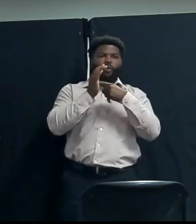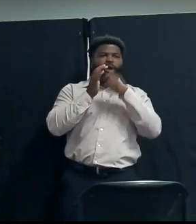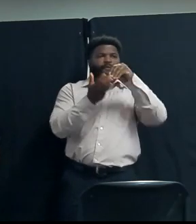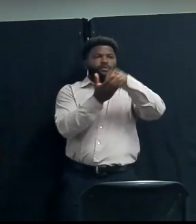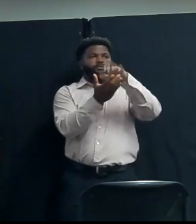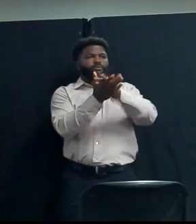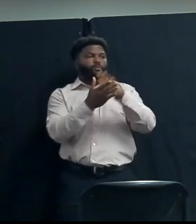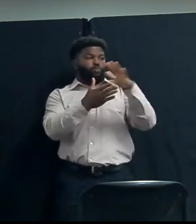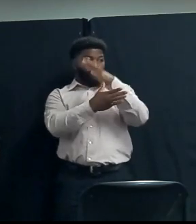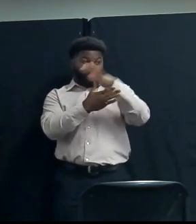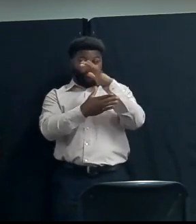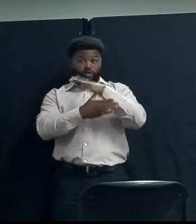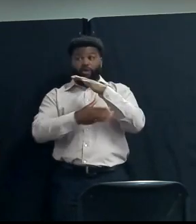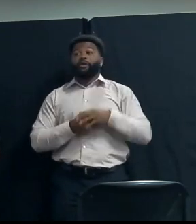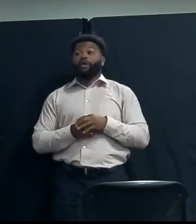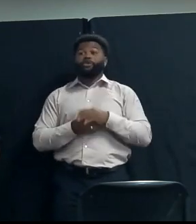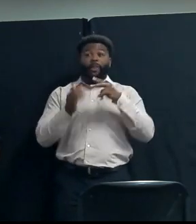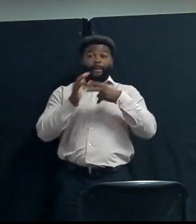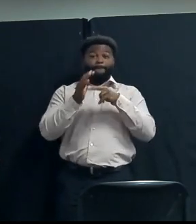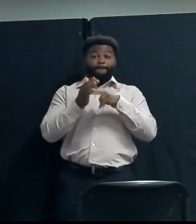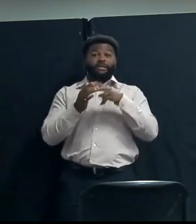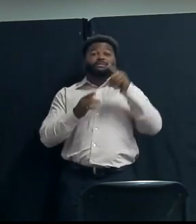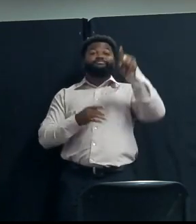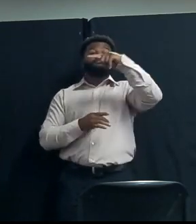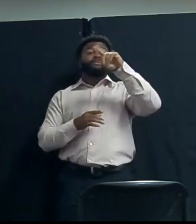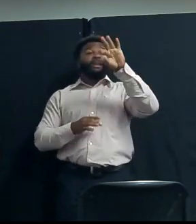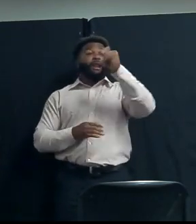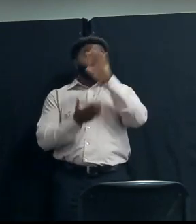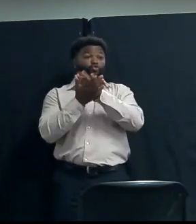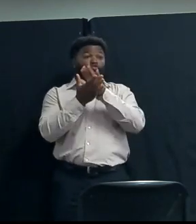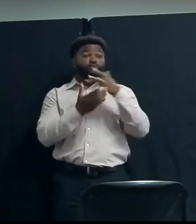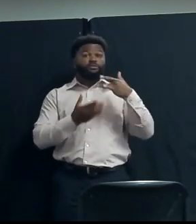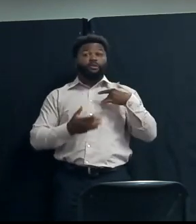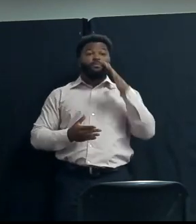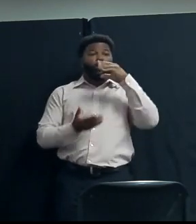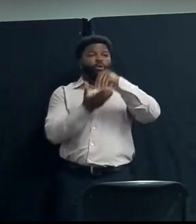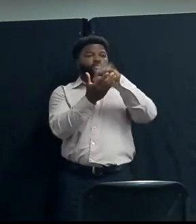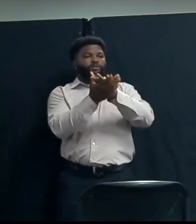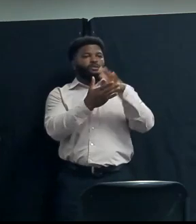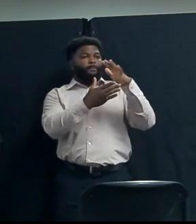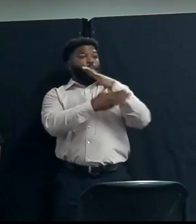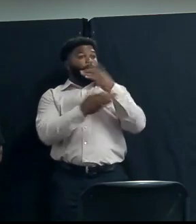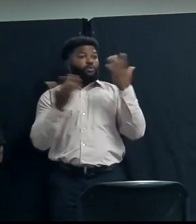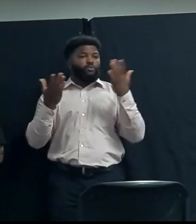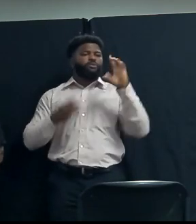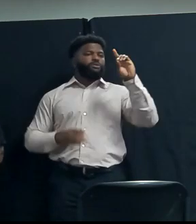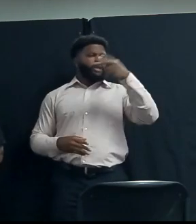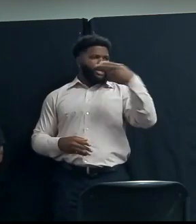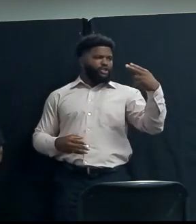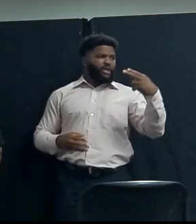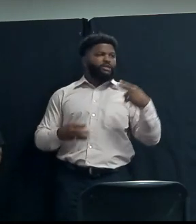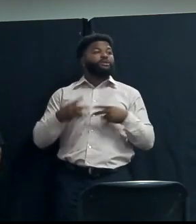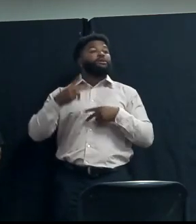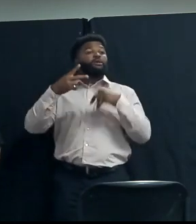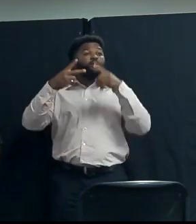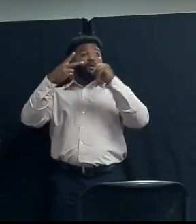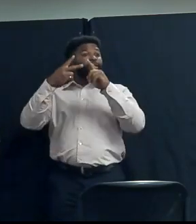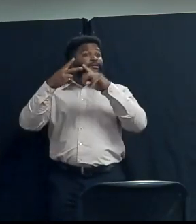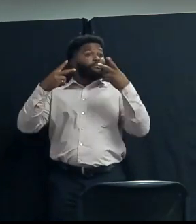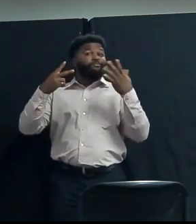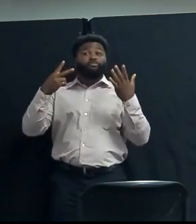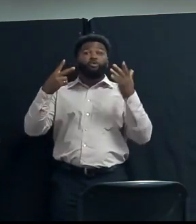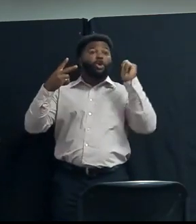requirement. And they would report as deaf and hard of hearing. And secondary, they